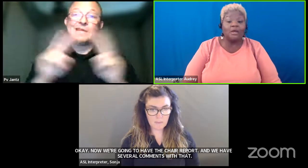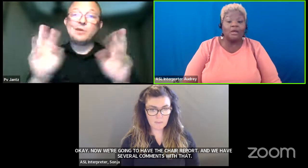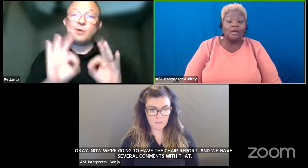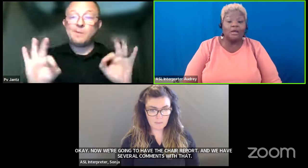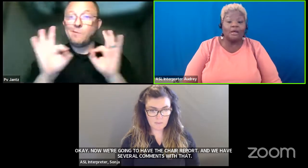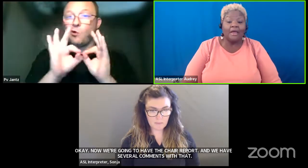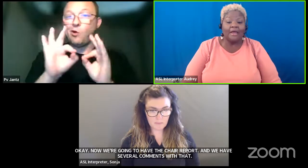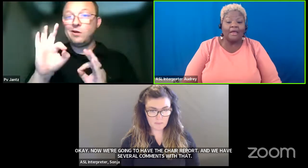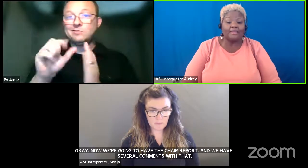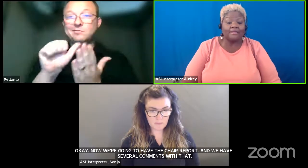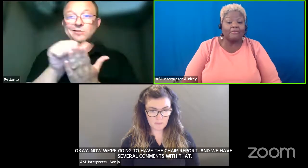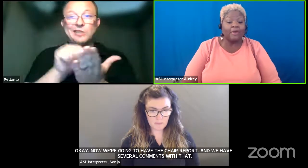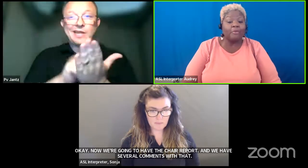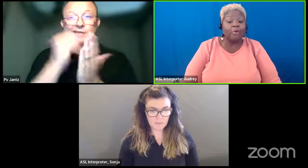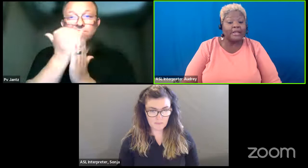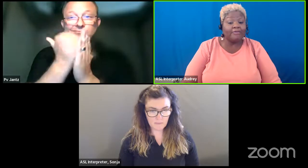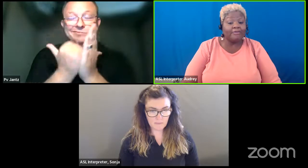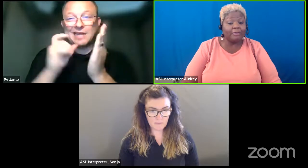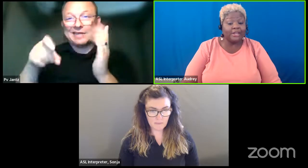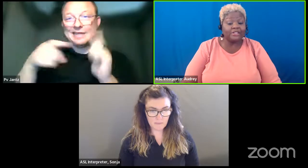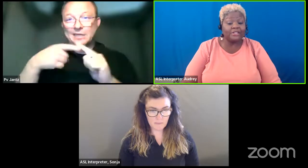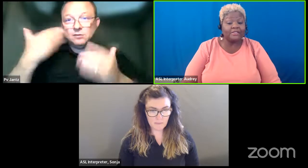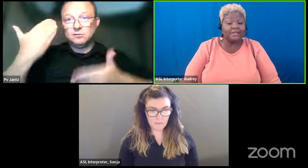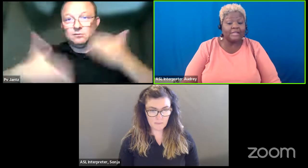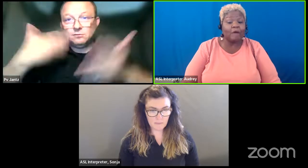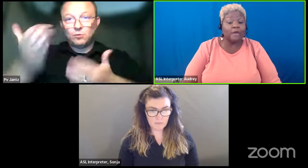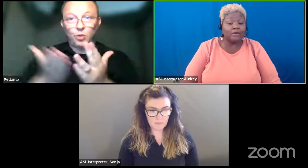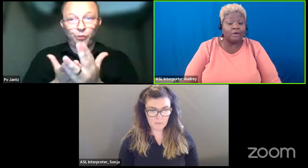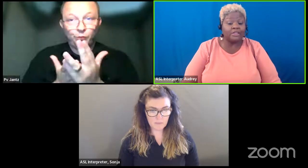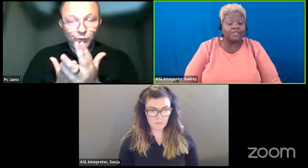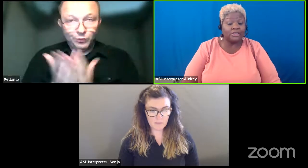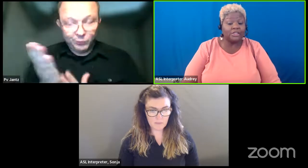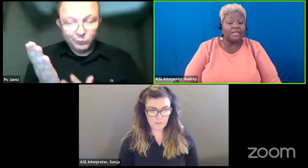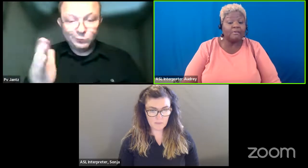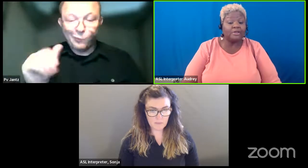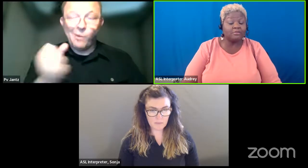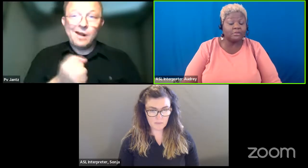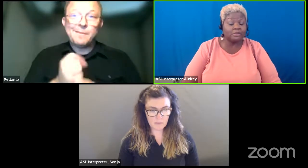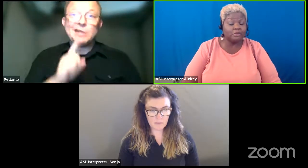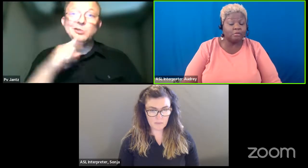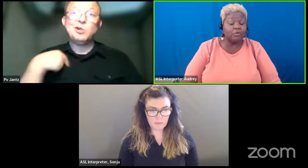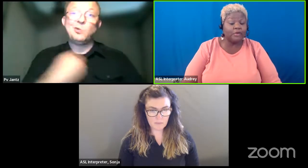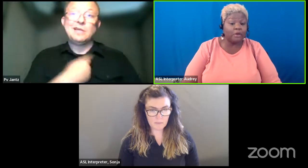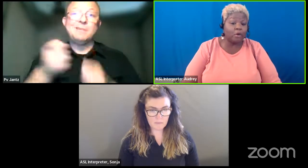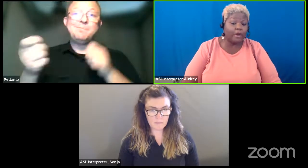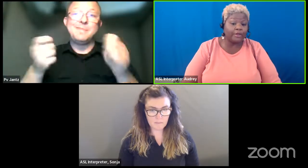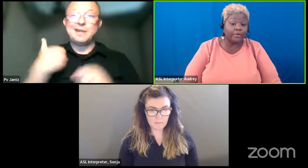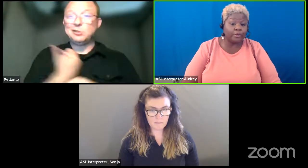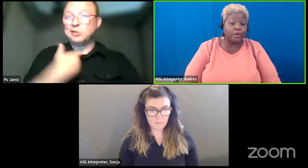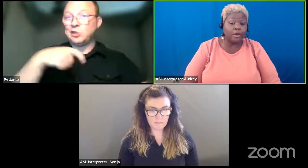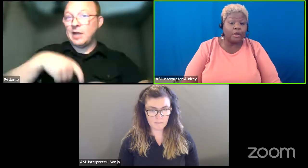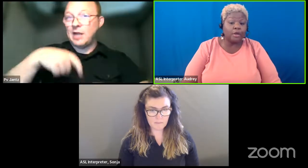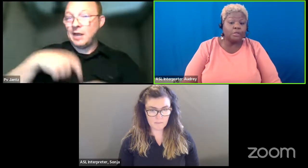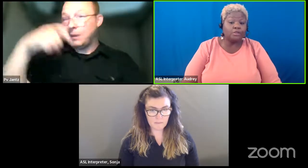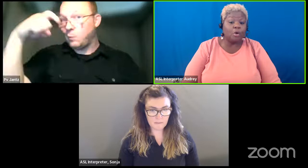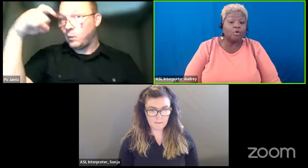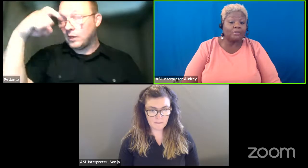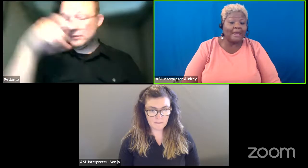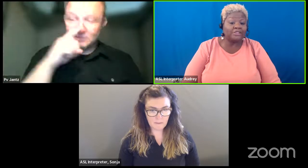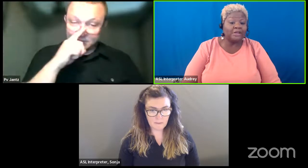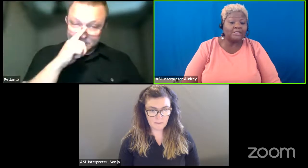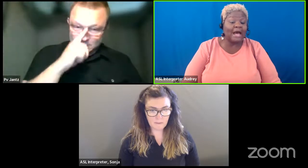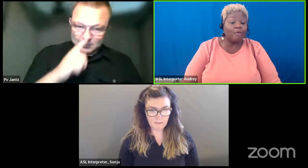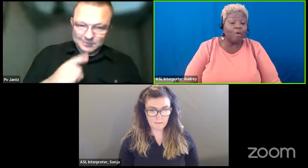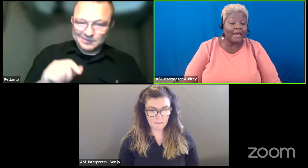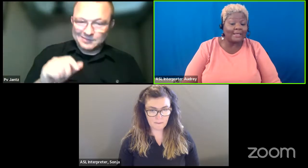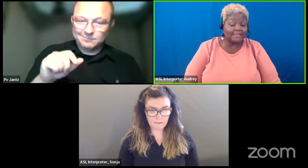So it's some very important information that is outlined on the agenda to keep us moving and going through. So to